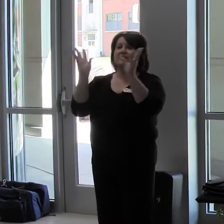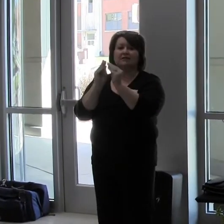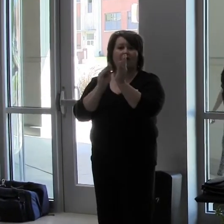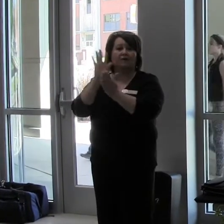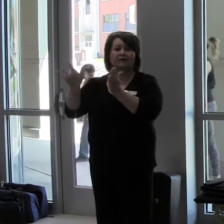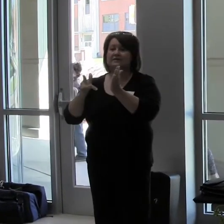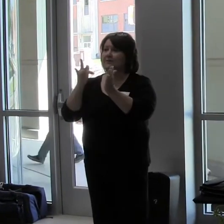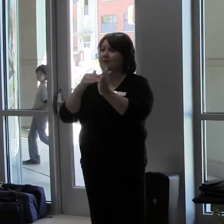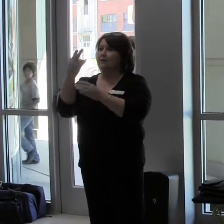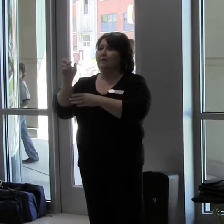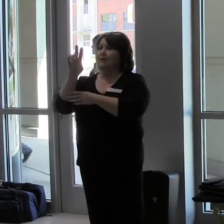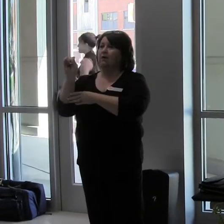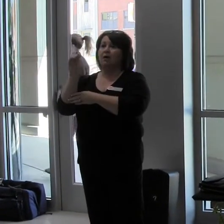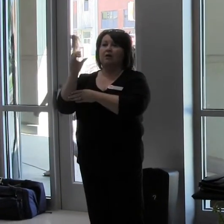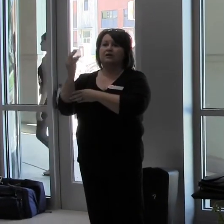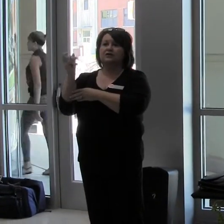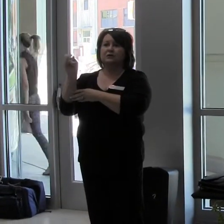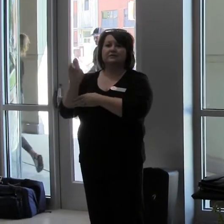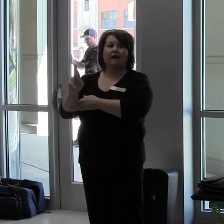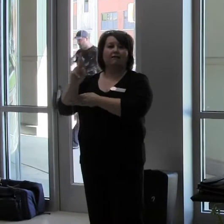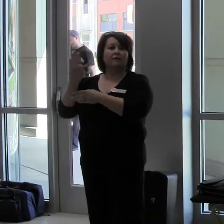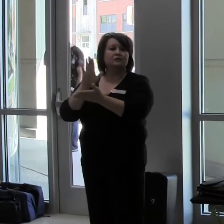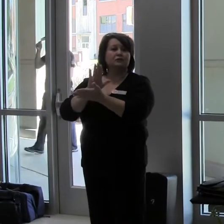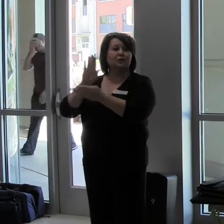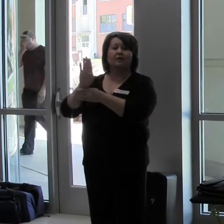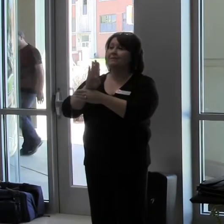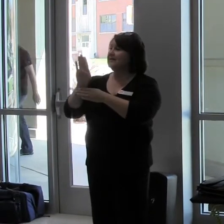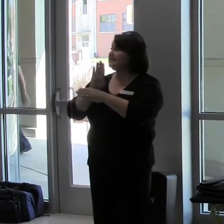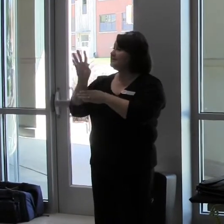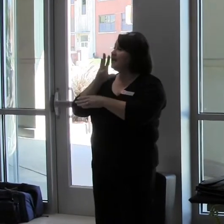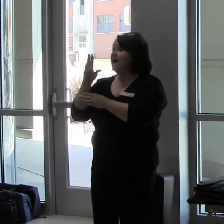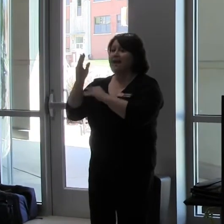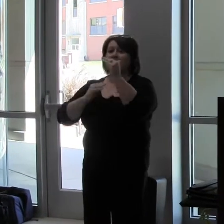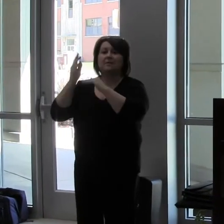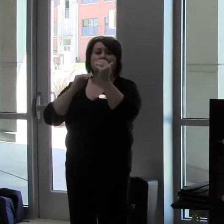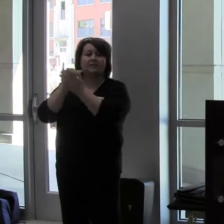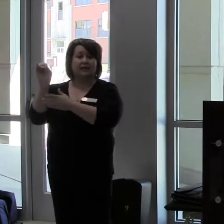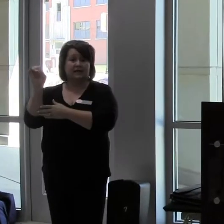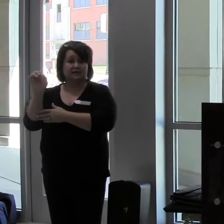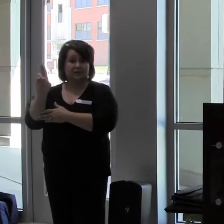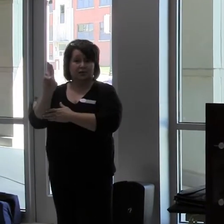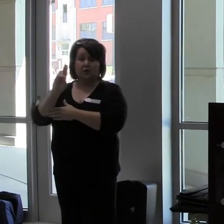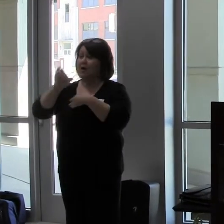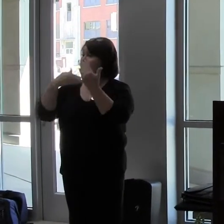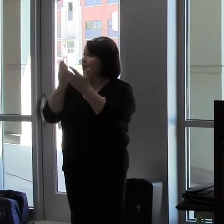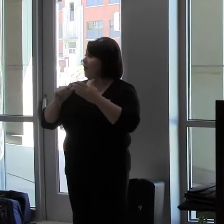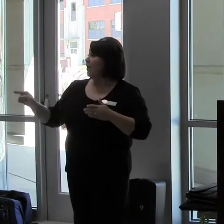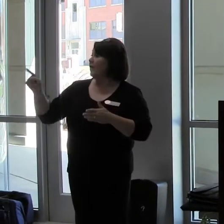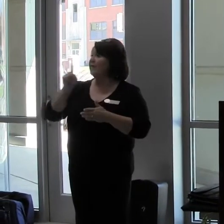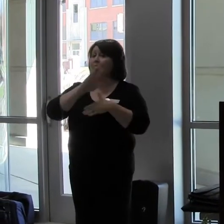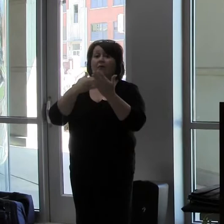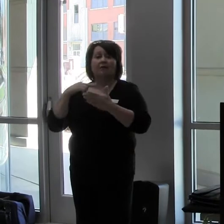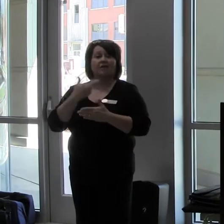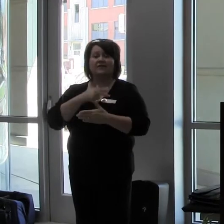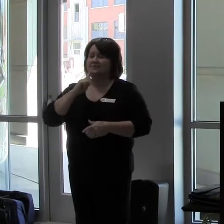Center, the Harland C. Stonecipher School of Business, and a building that East Central University and all of you and all of us